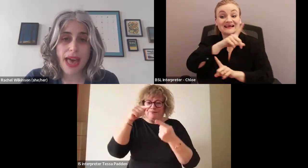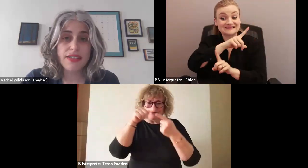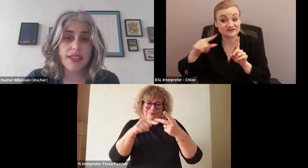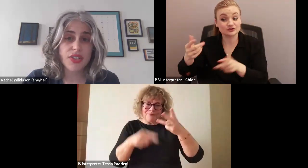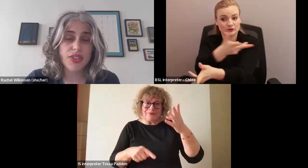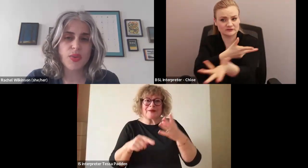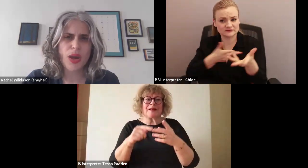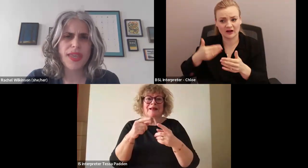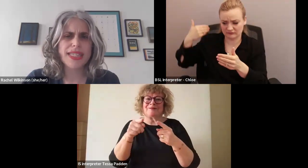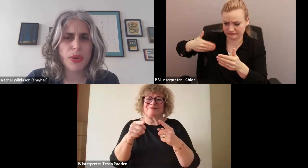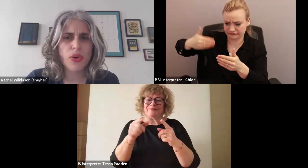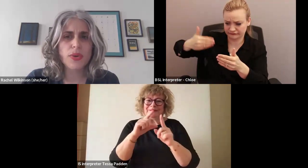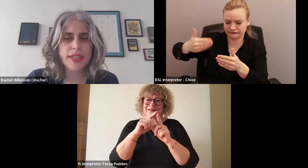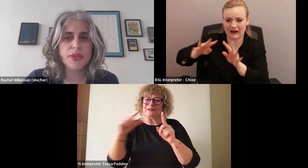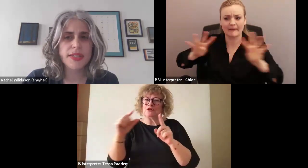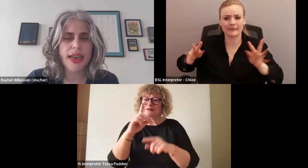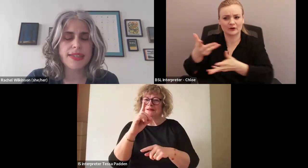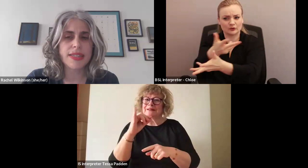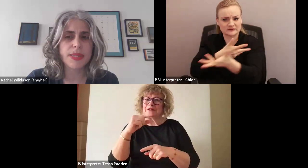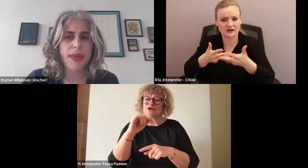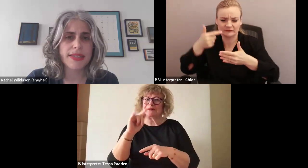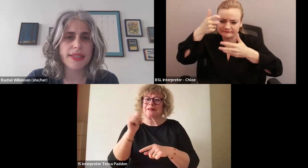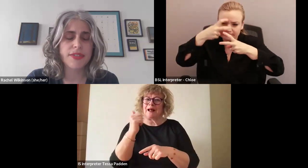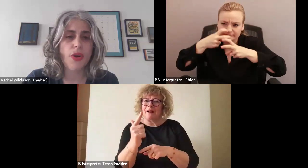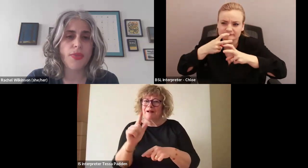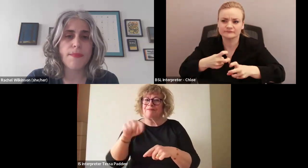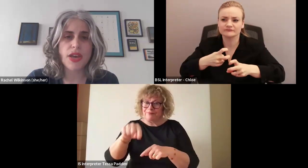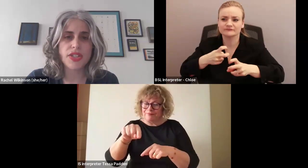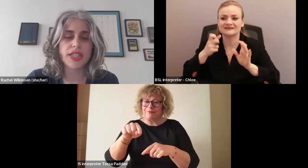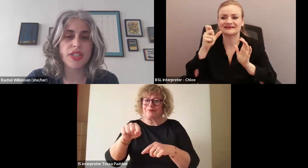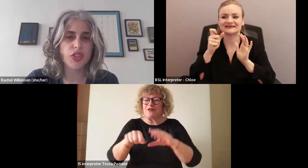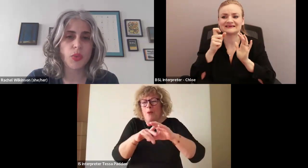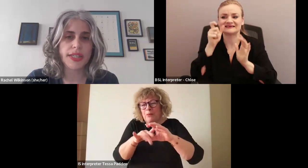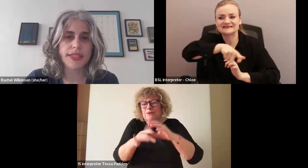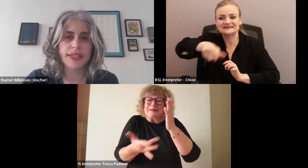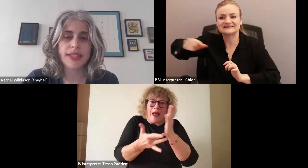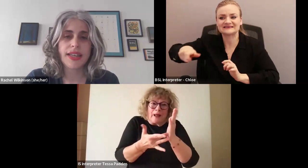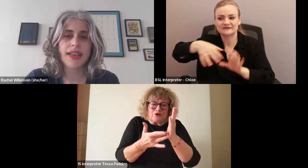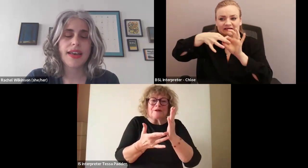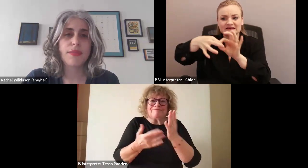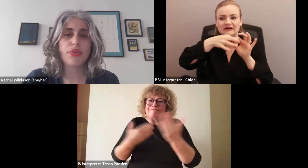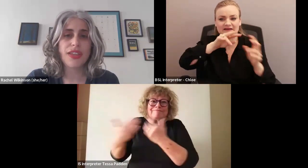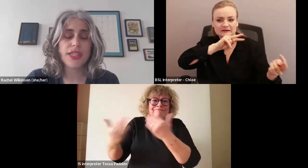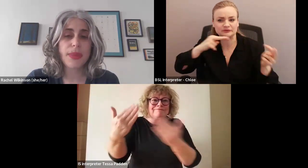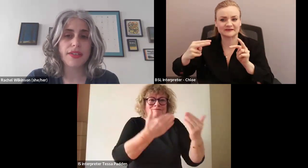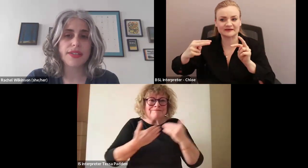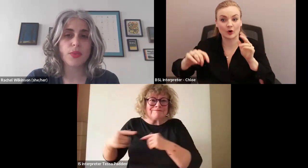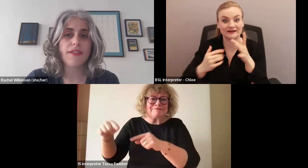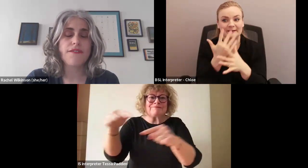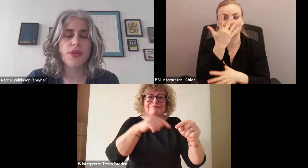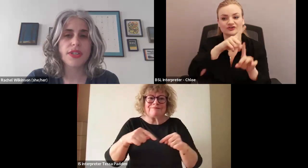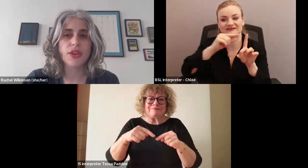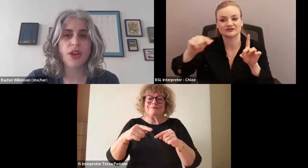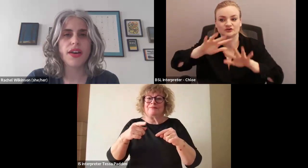series of panel discussions where we explore civil society's perspectives on the emerging digital world. And in previous